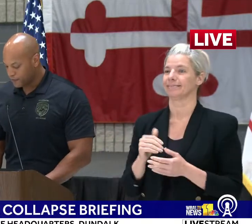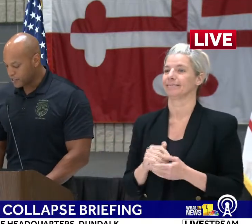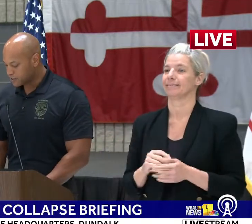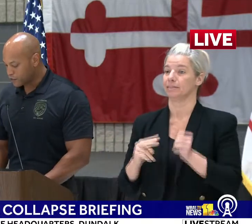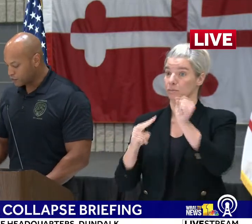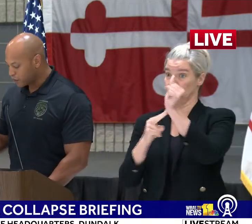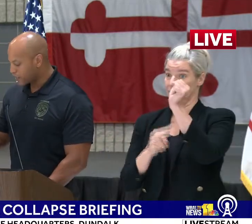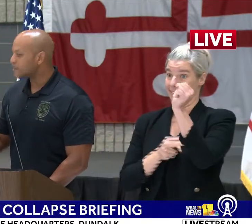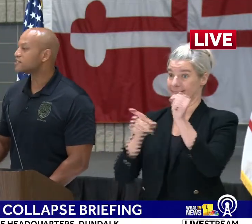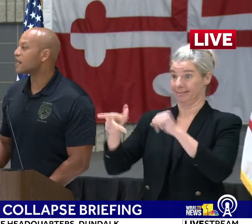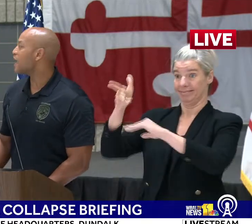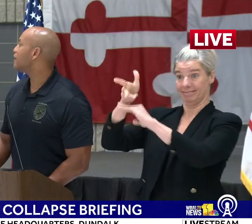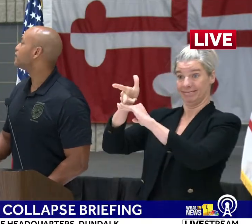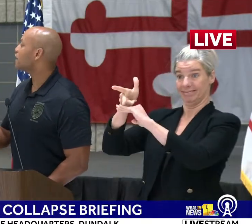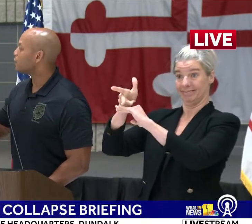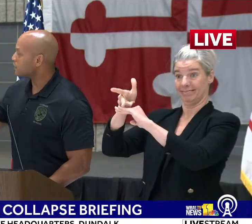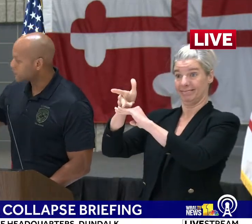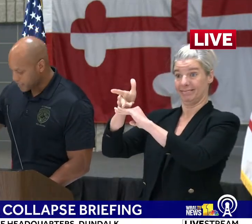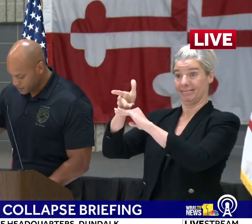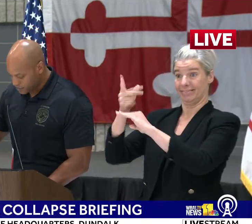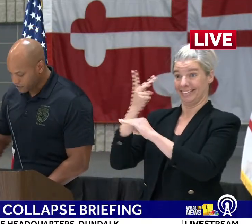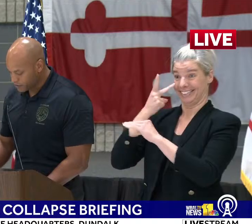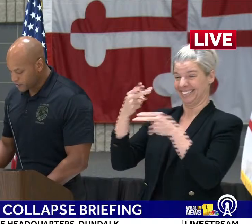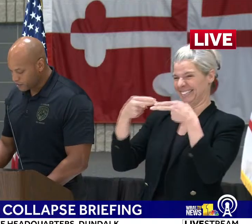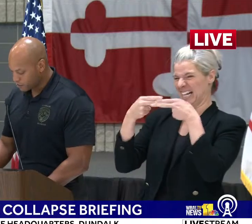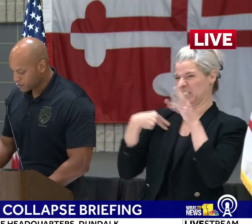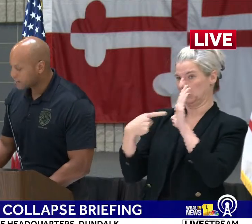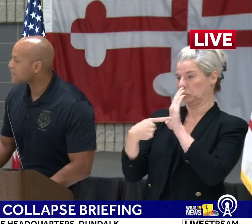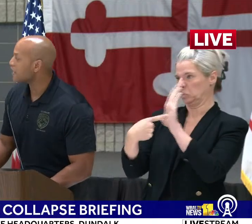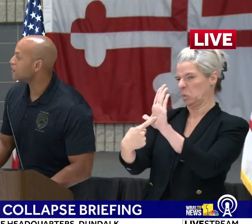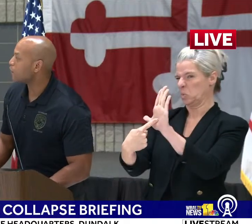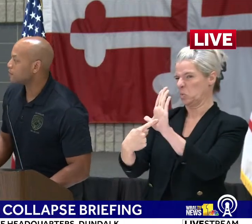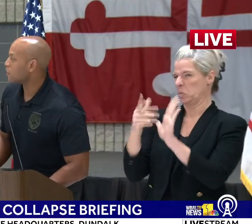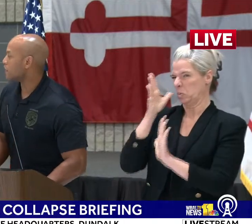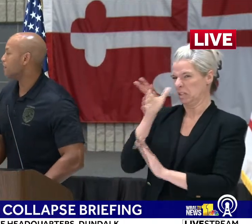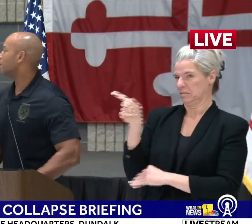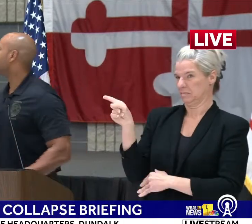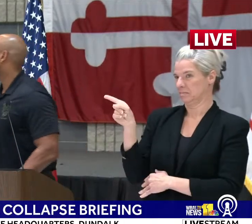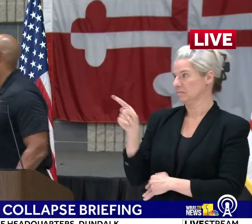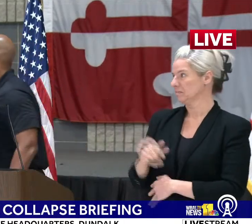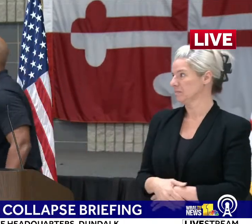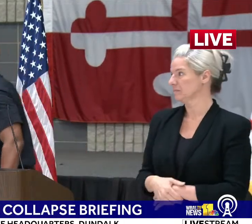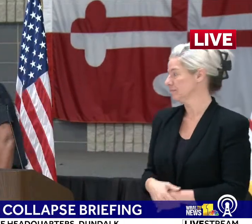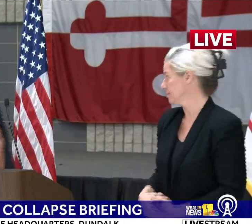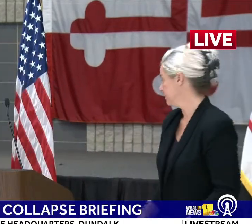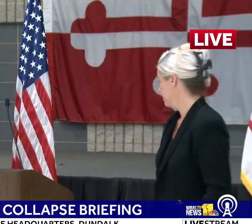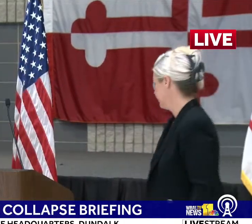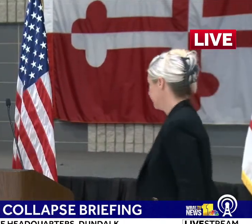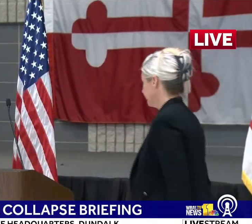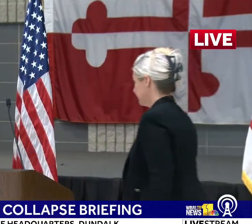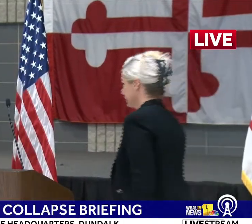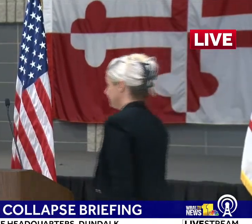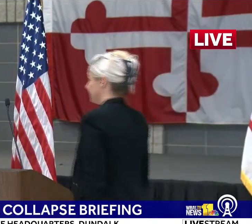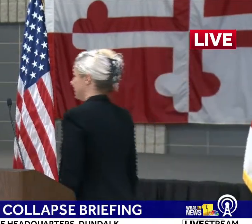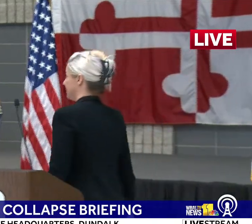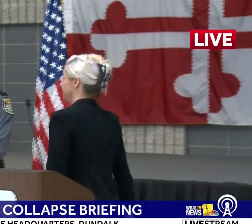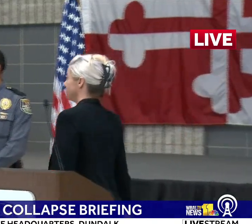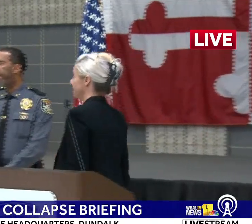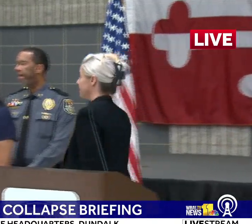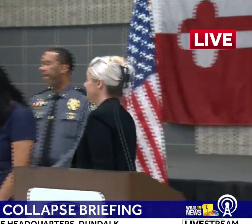dolly. Because if you look at the slide that we're going to present here, you'll see exactly what I'm talking about.